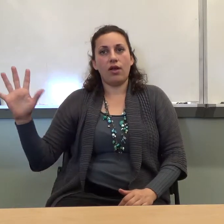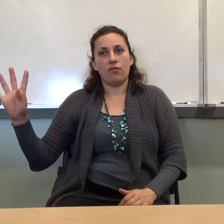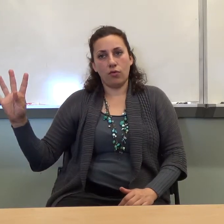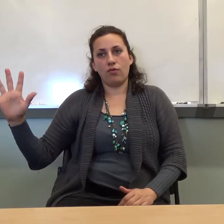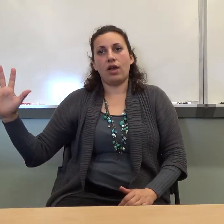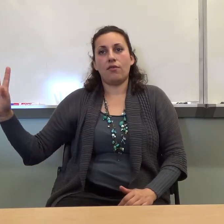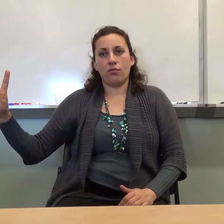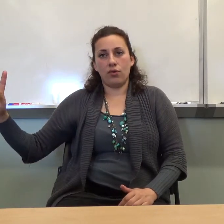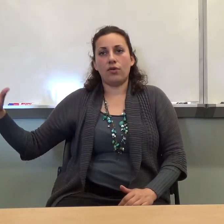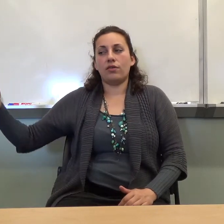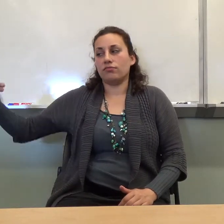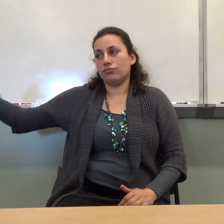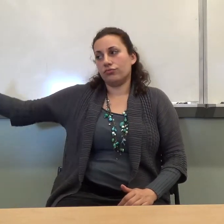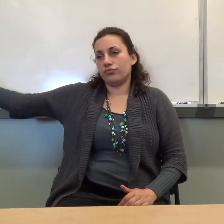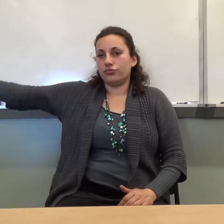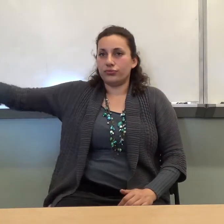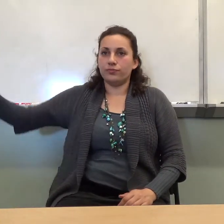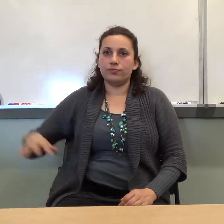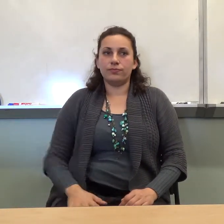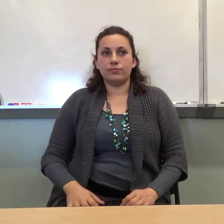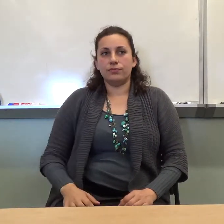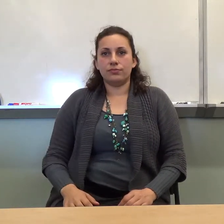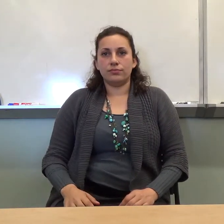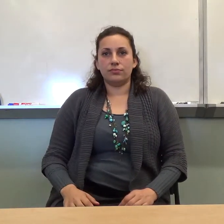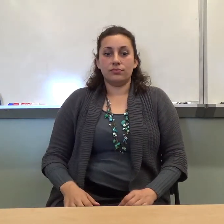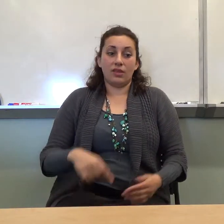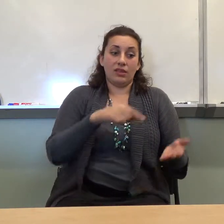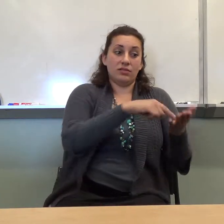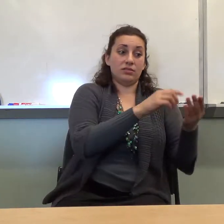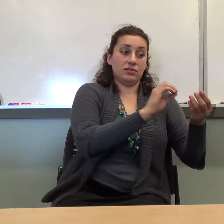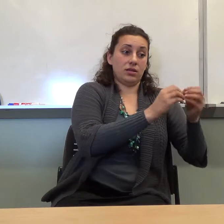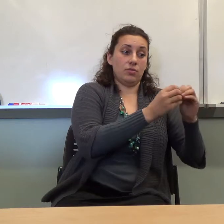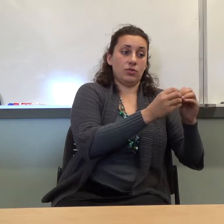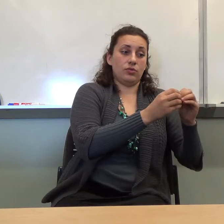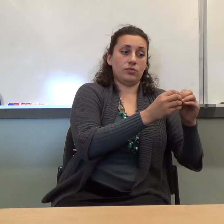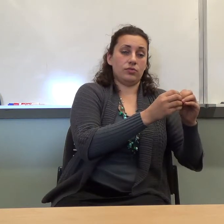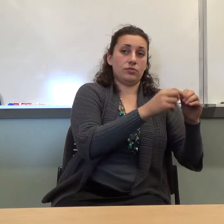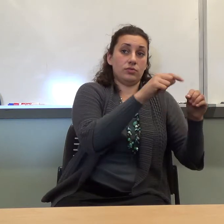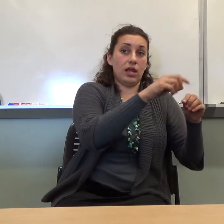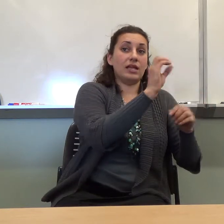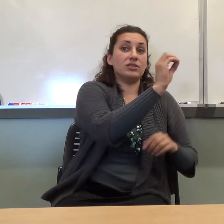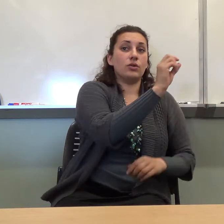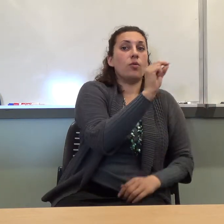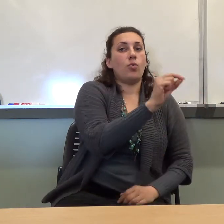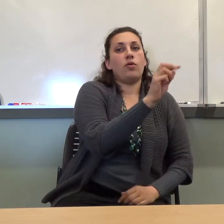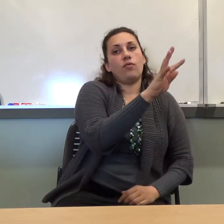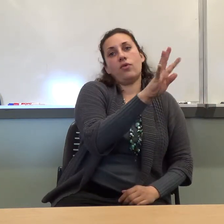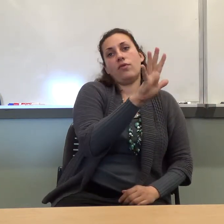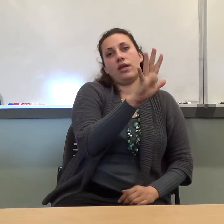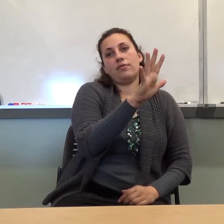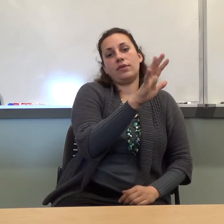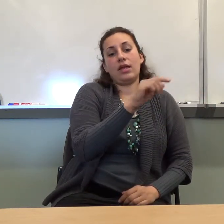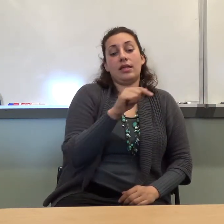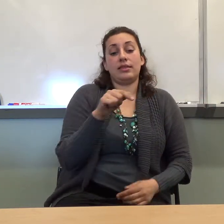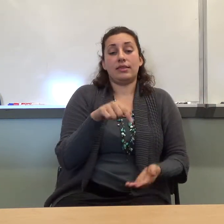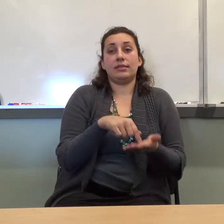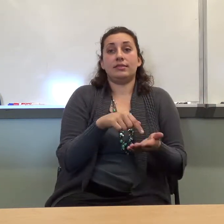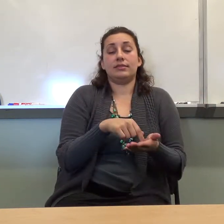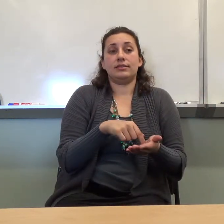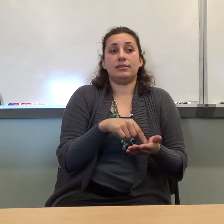forth. This one is just 0.45. This one is 0.5. And the way you order